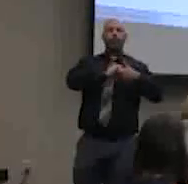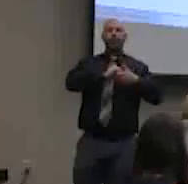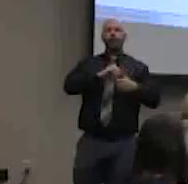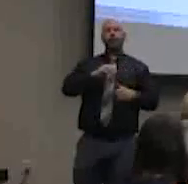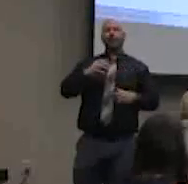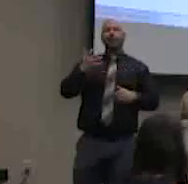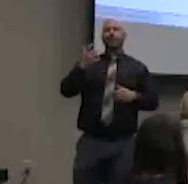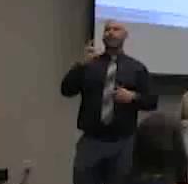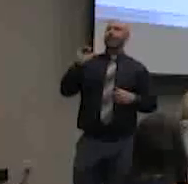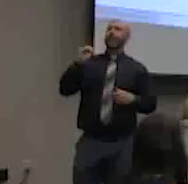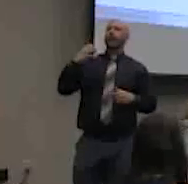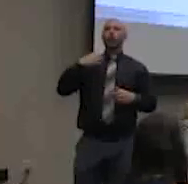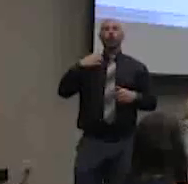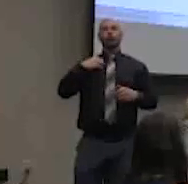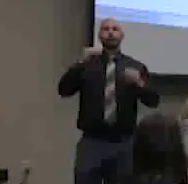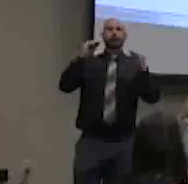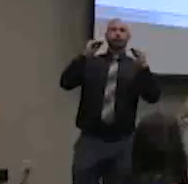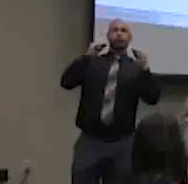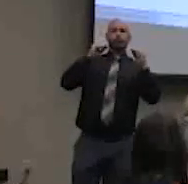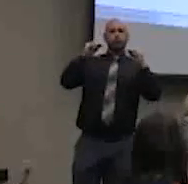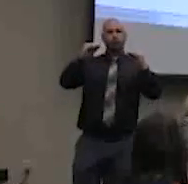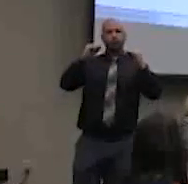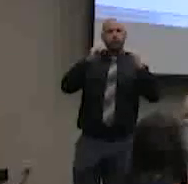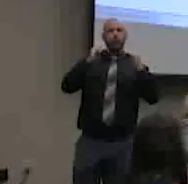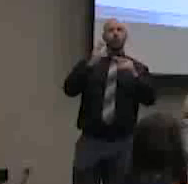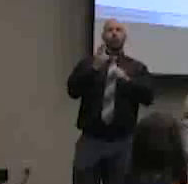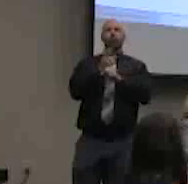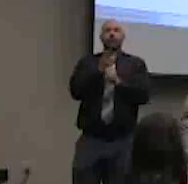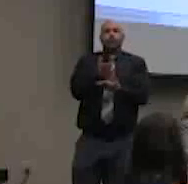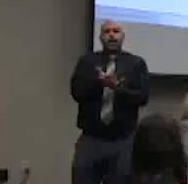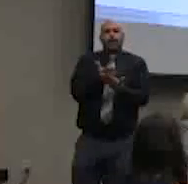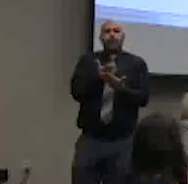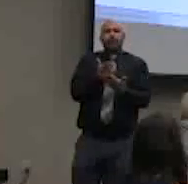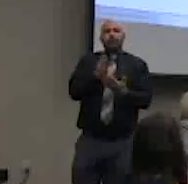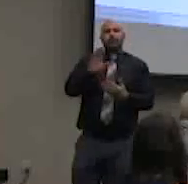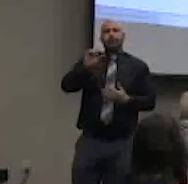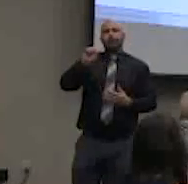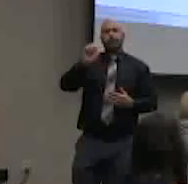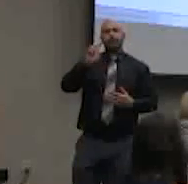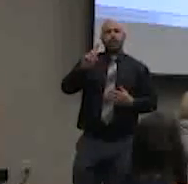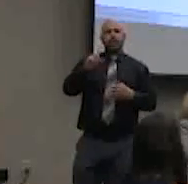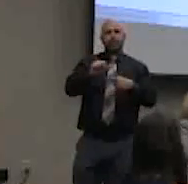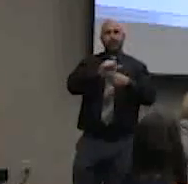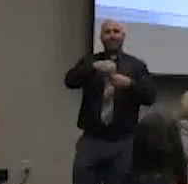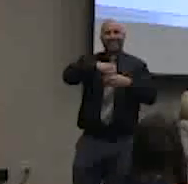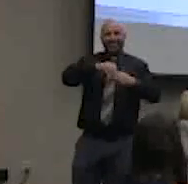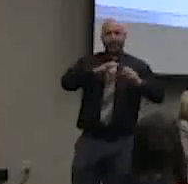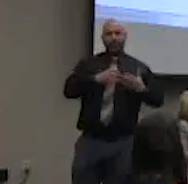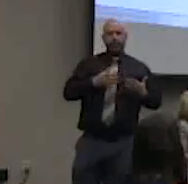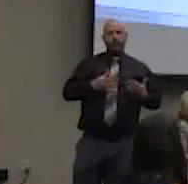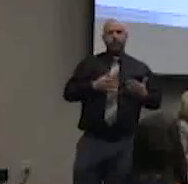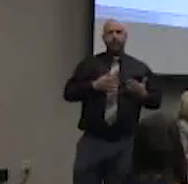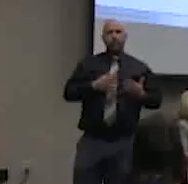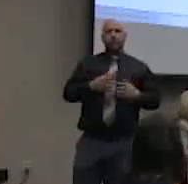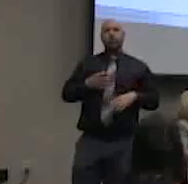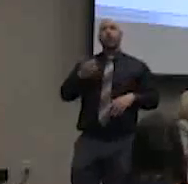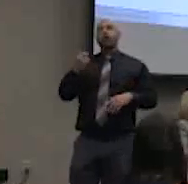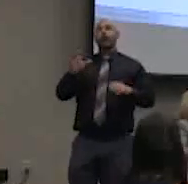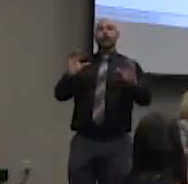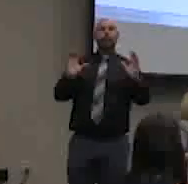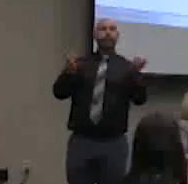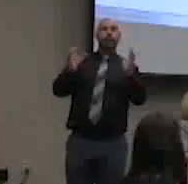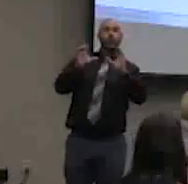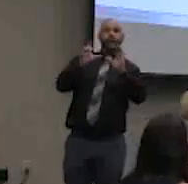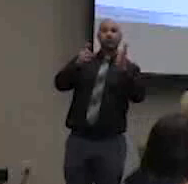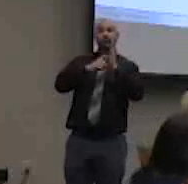collaborative coaching, using evidence-based practices in classrooms, really giving credentials of child care leaders so that they can observe